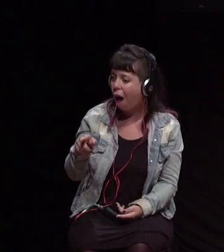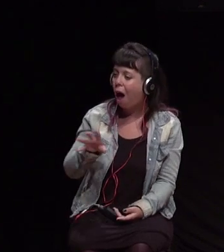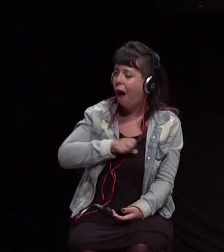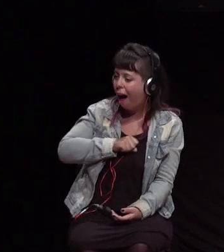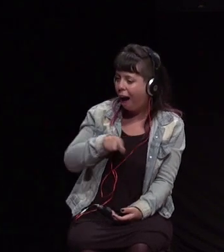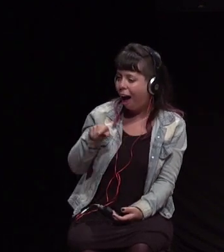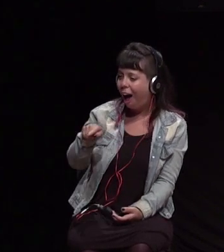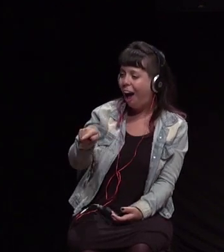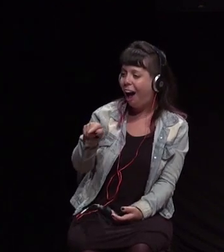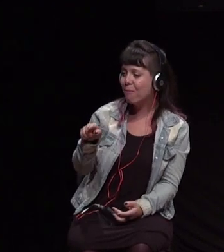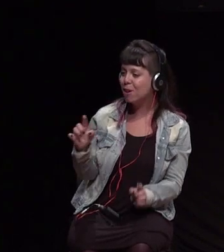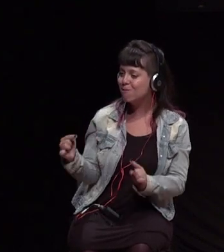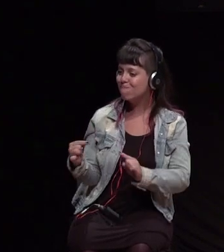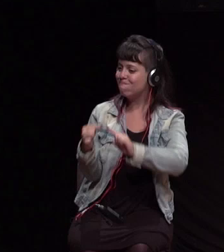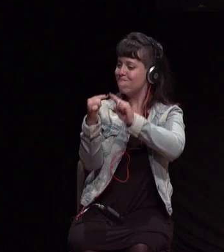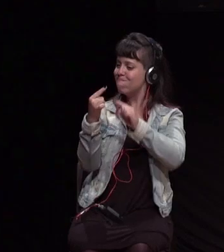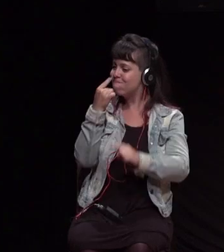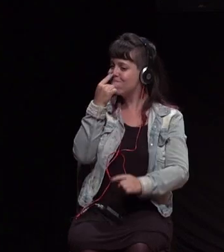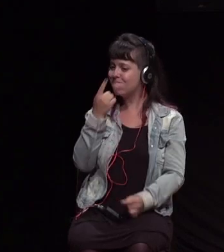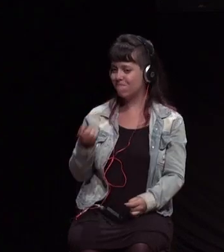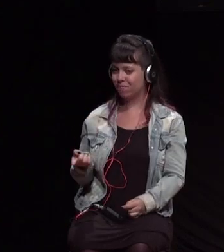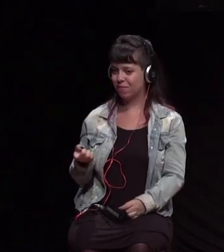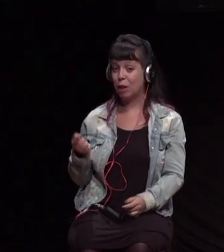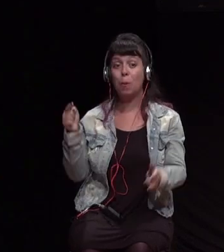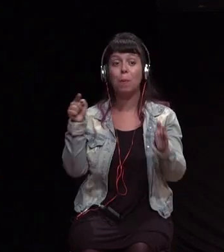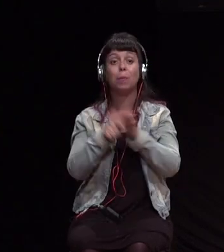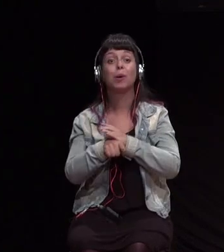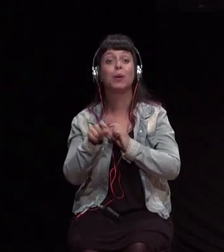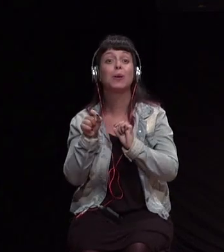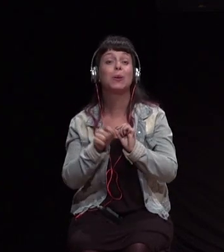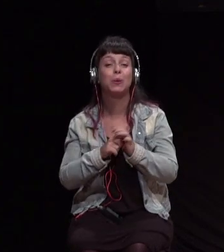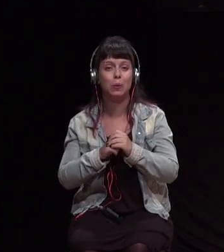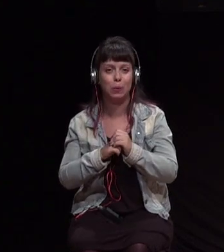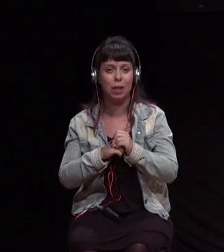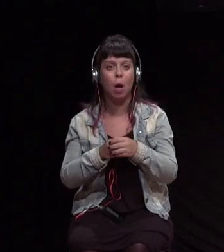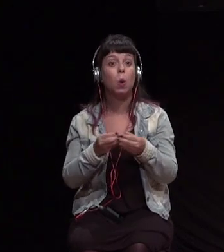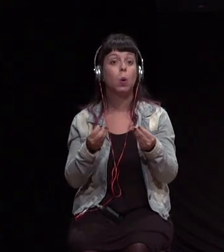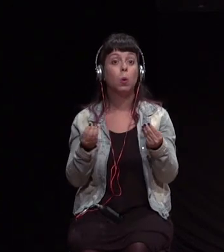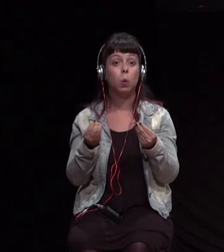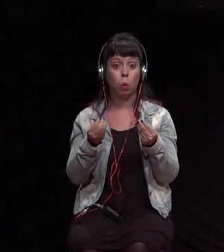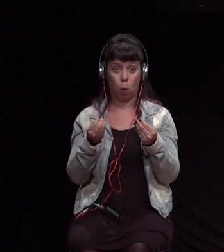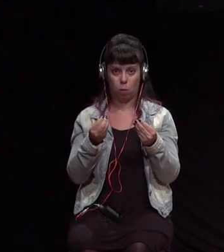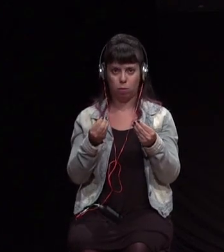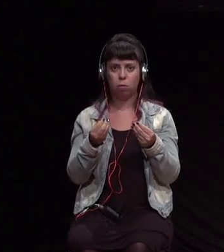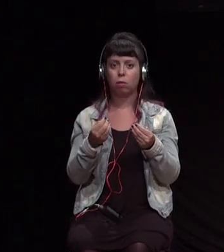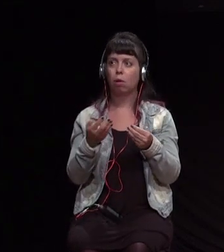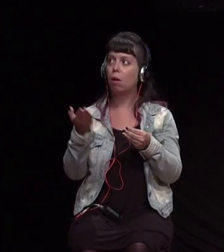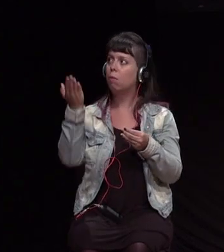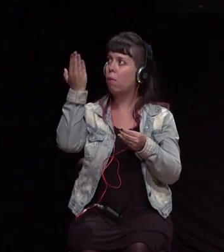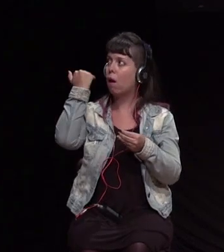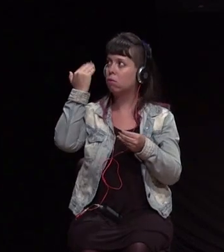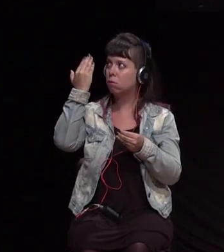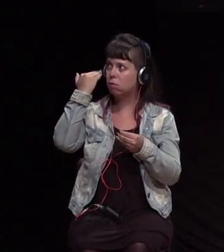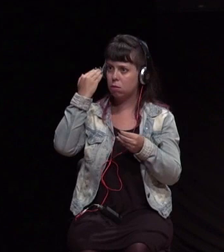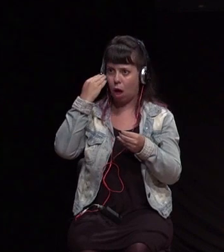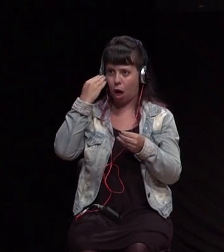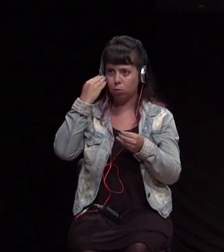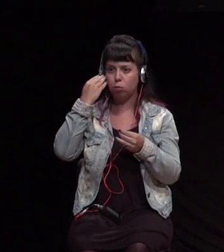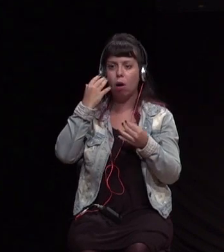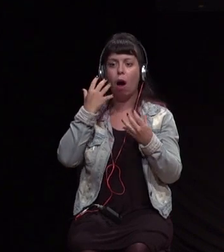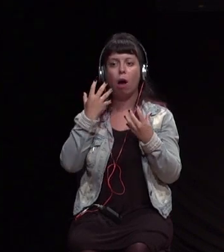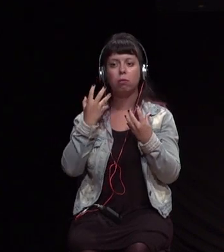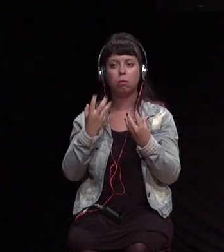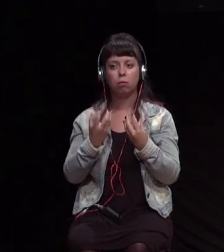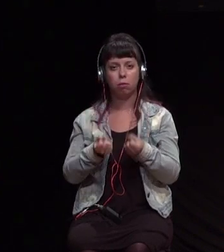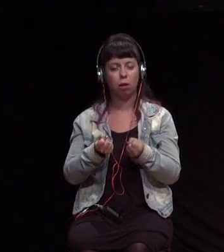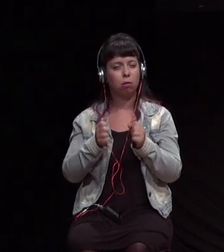do we acknowledge that past without making the Eurocentric story, even if it's being